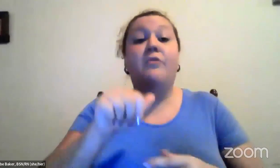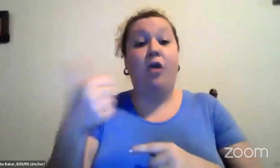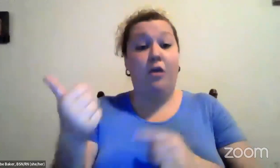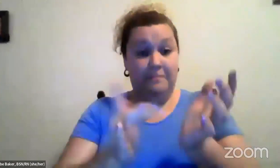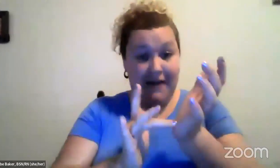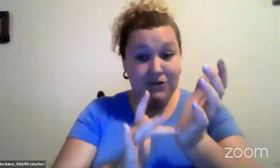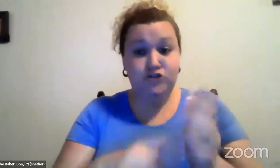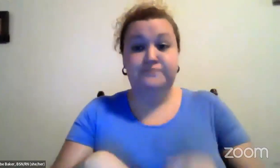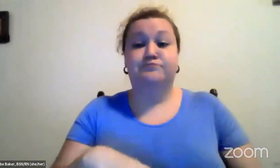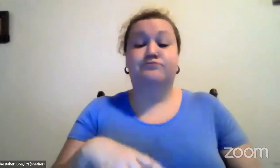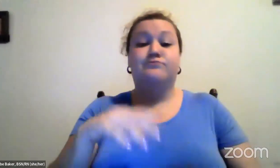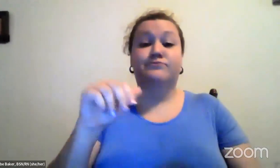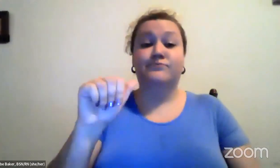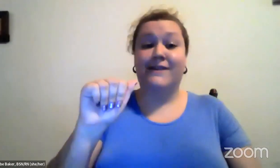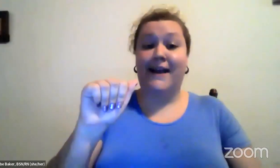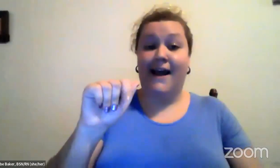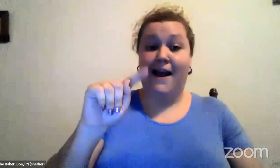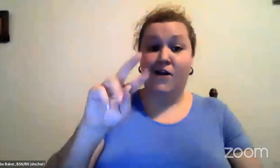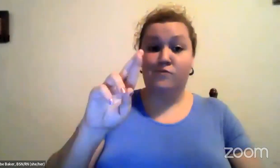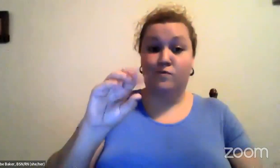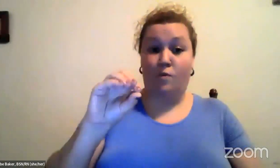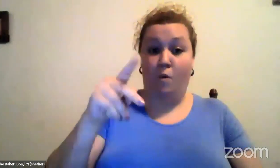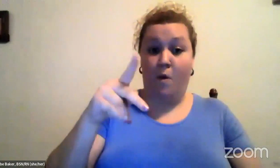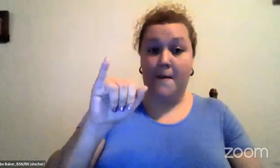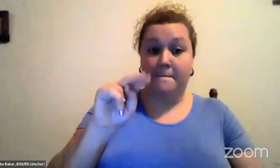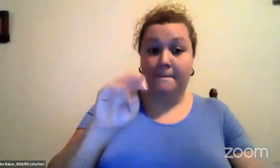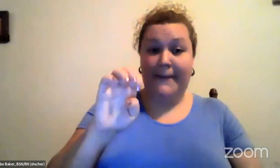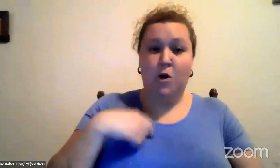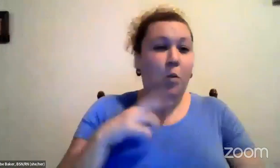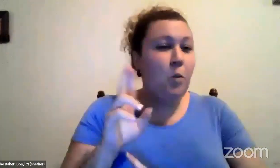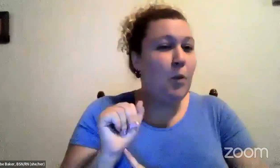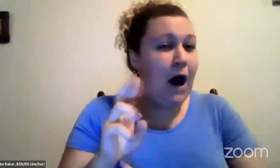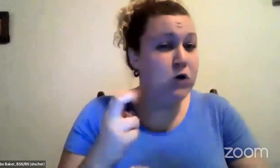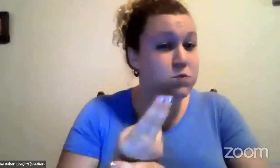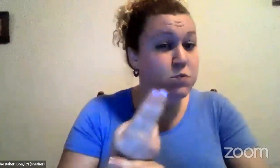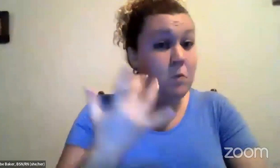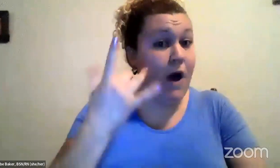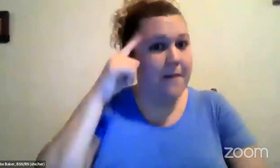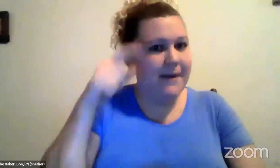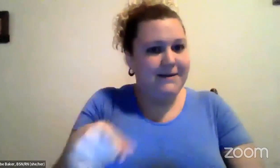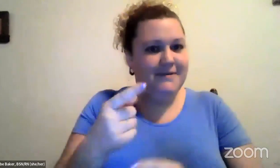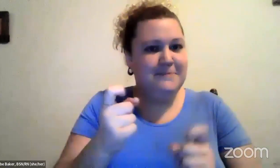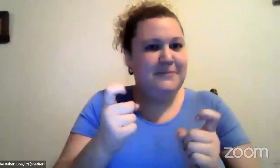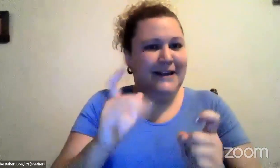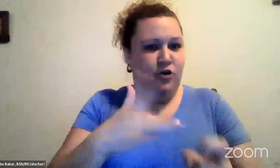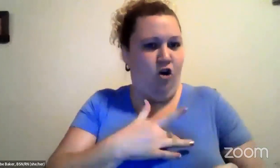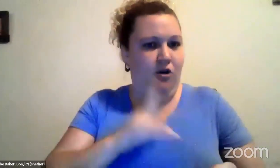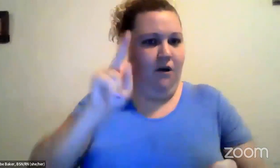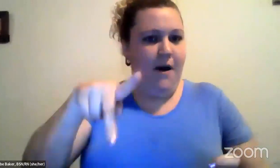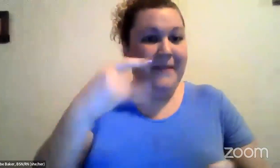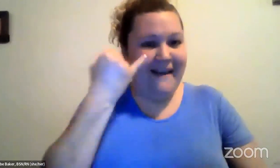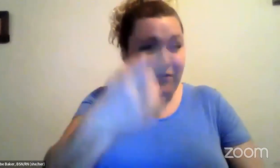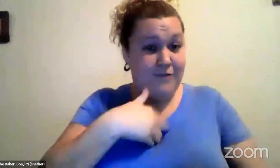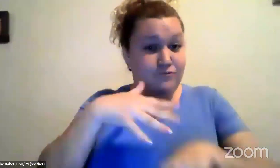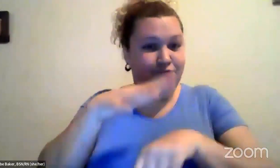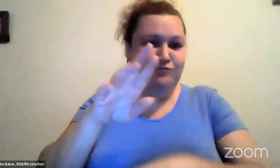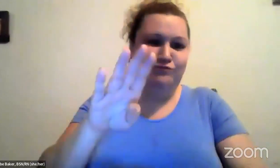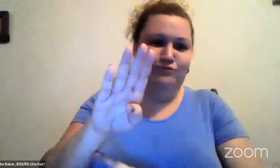nitroglycerin. Another medication that we do is called atropine, which I rarely use because it causes your heart to speed